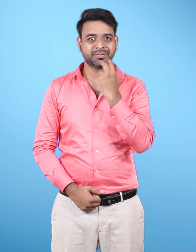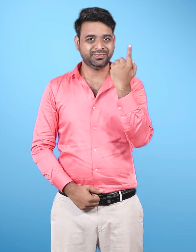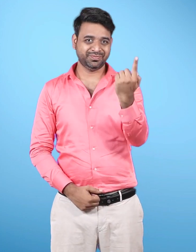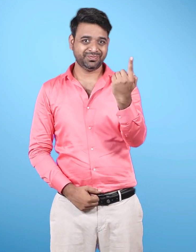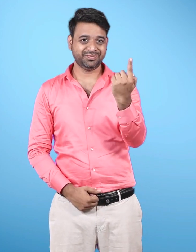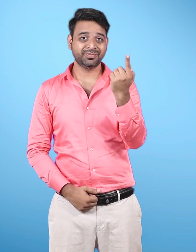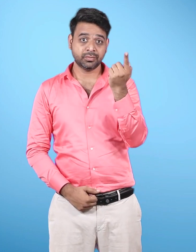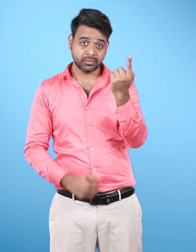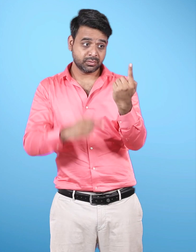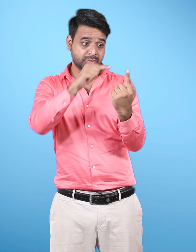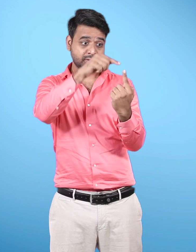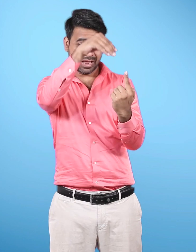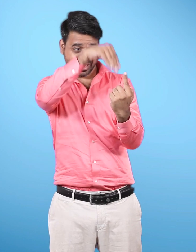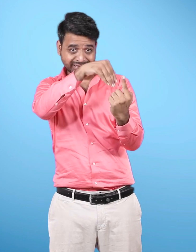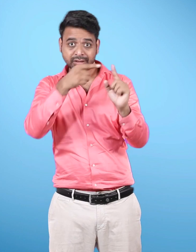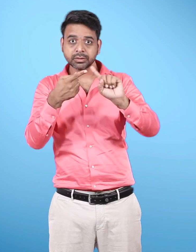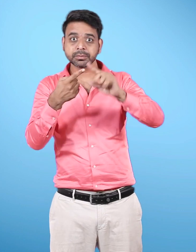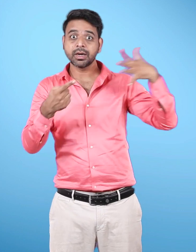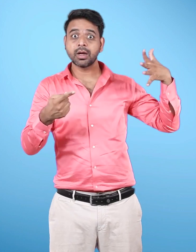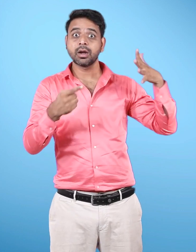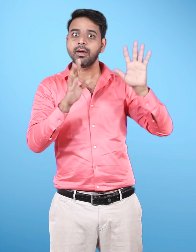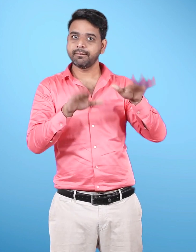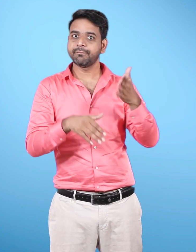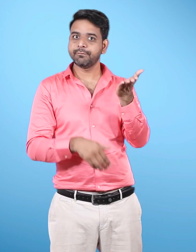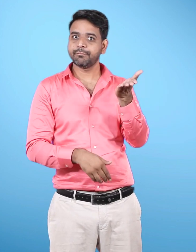Electric cell is a source of electricity.